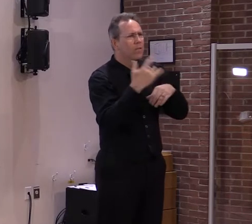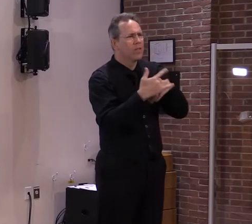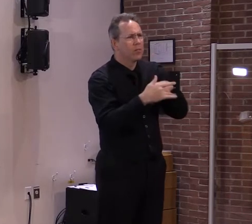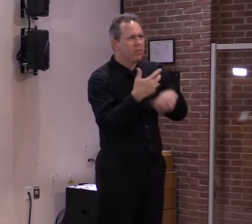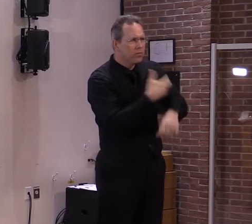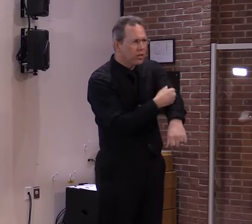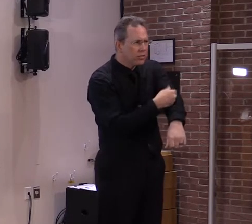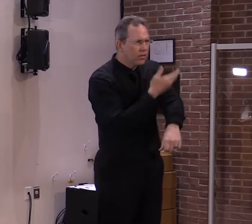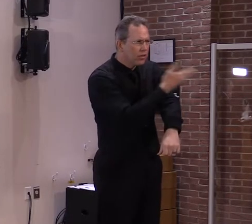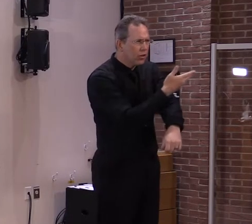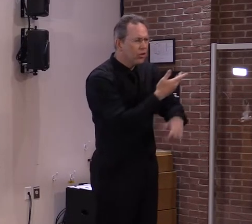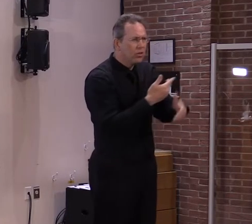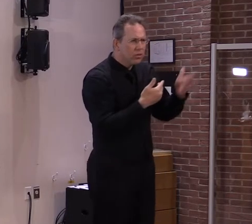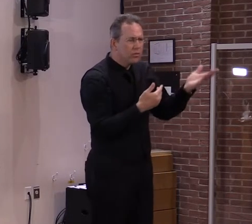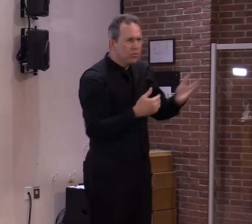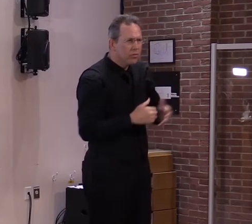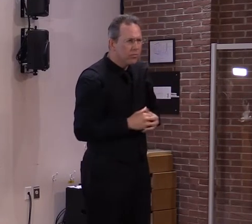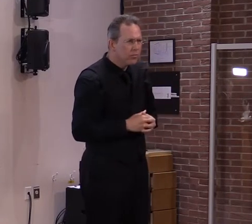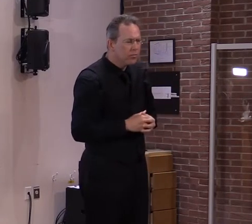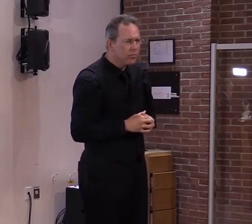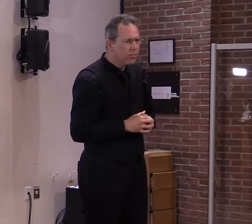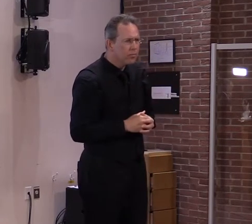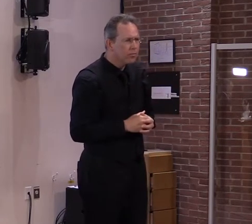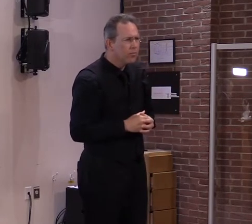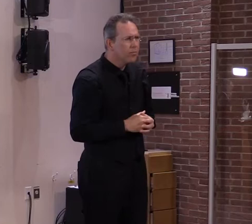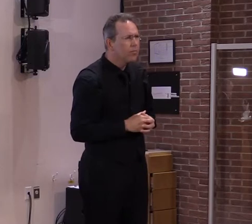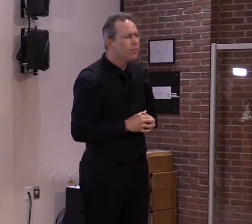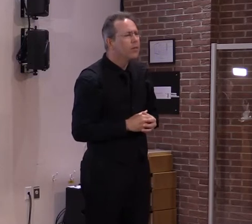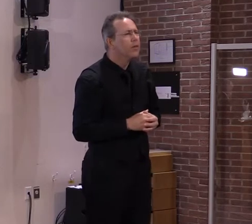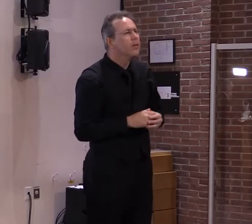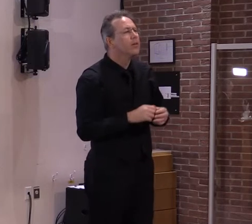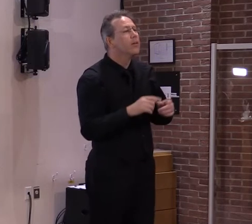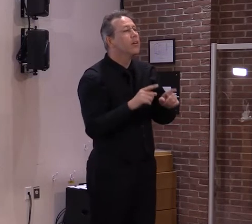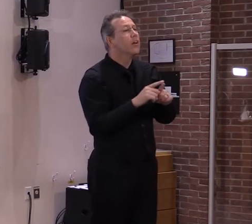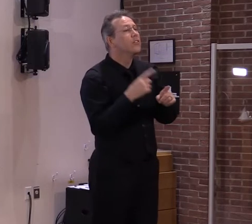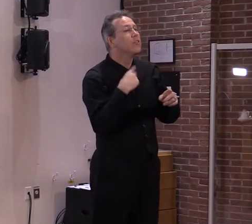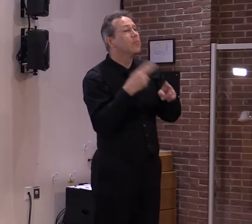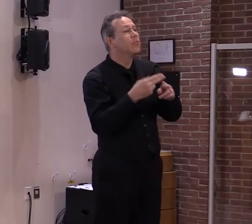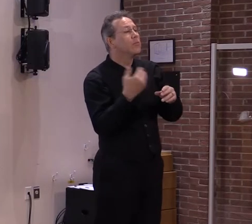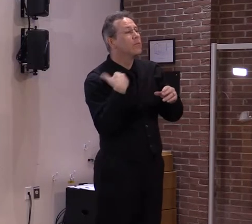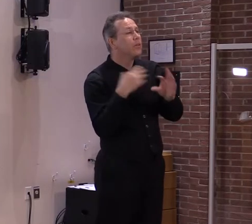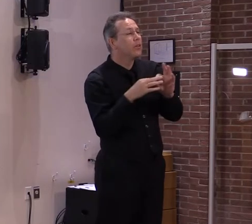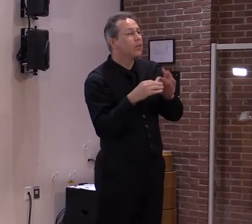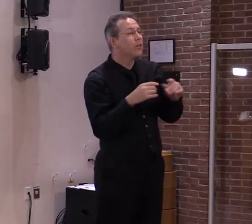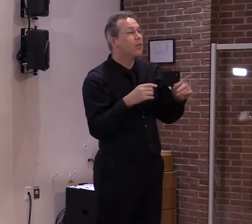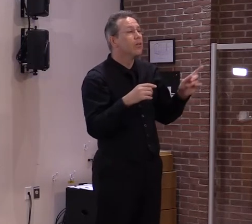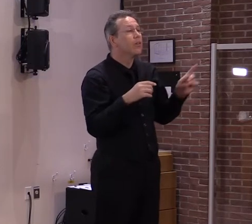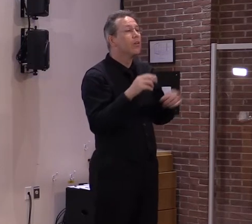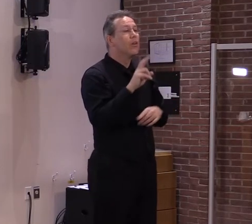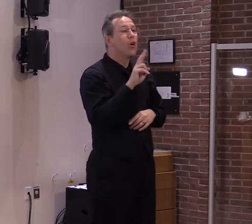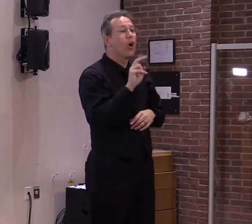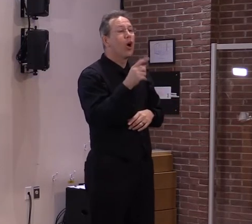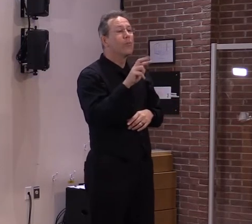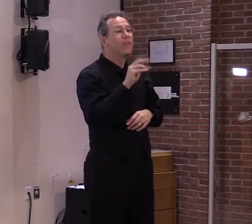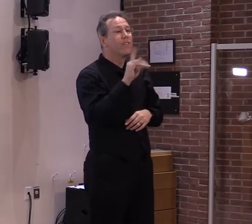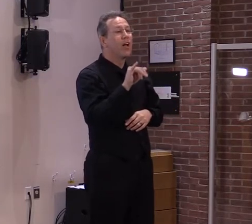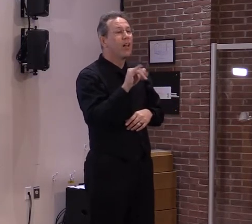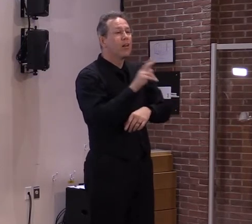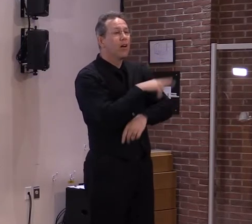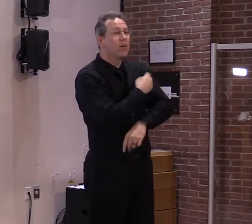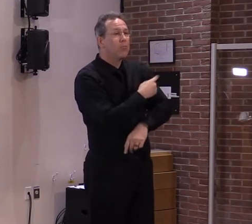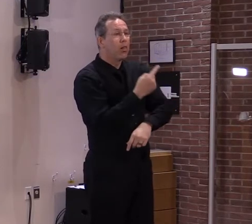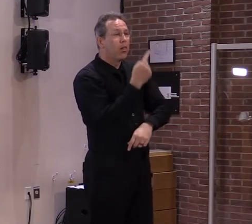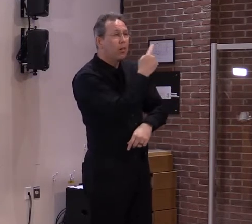We also, as I mentioned, you know, we're going to do the Upper Valley Connecticut River Hospital in Colebrook as well,